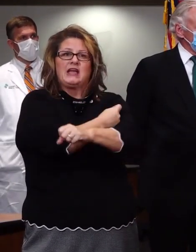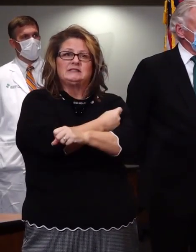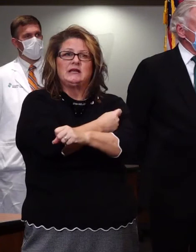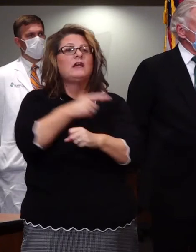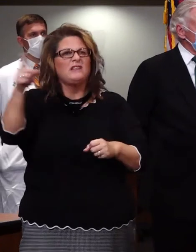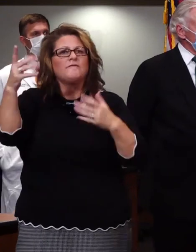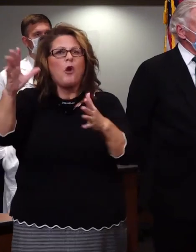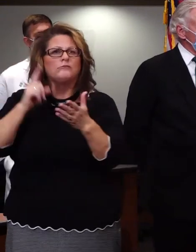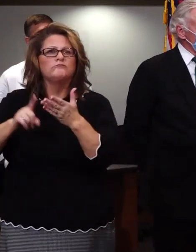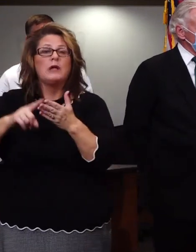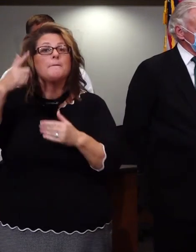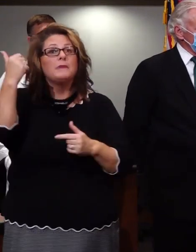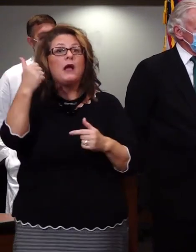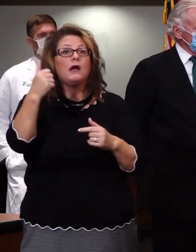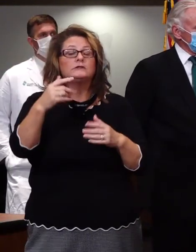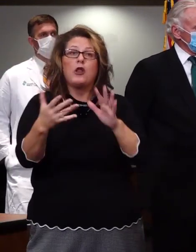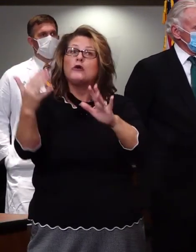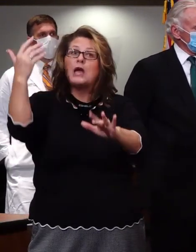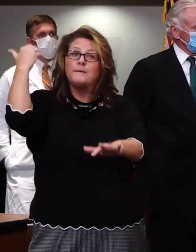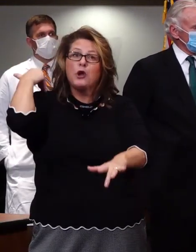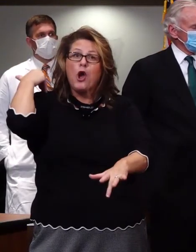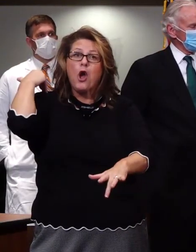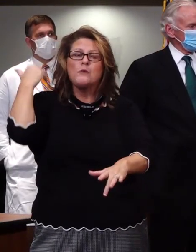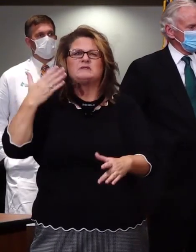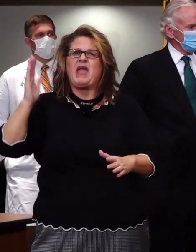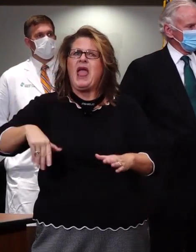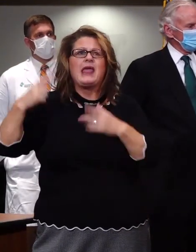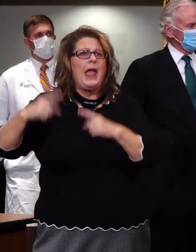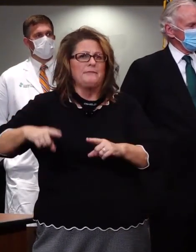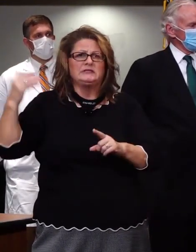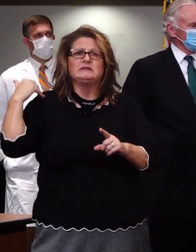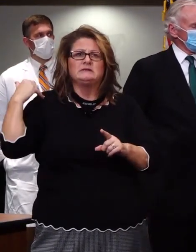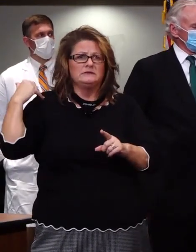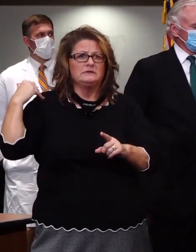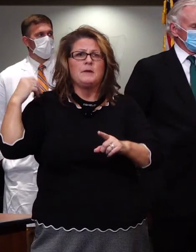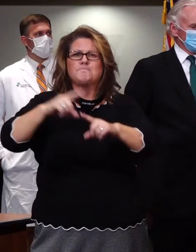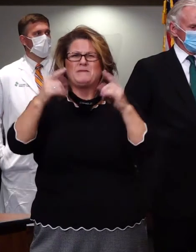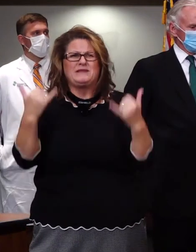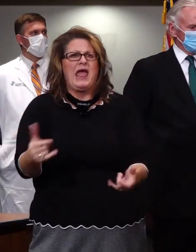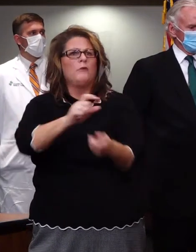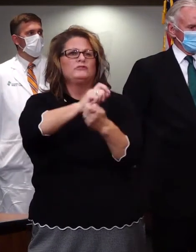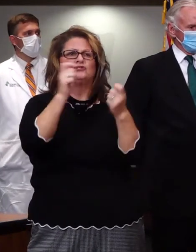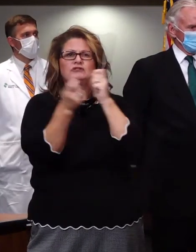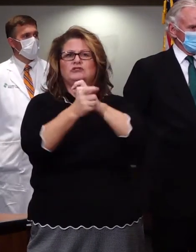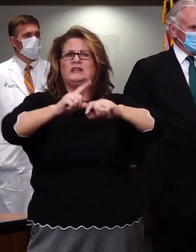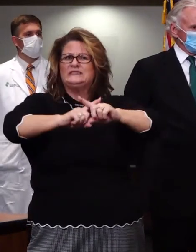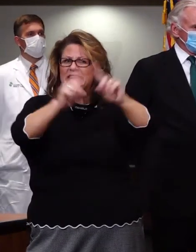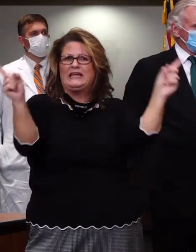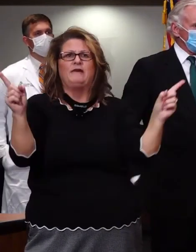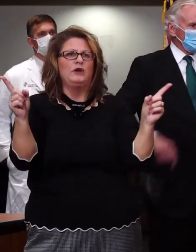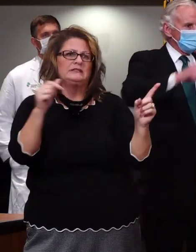the shameful things that were done historically is that we have things in place now in the scientific and the research community to prevent that from happening